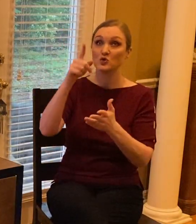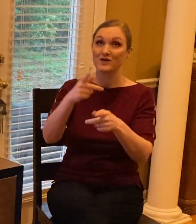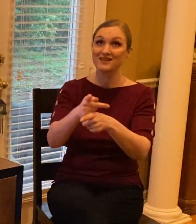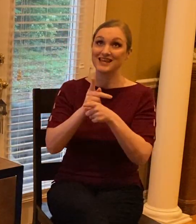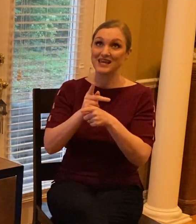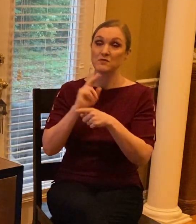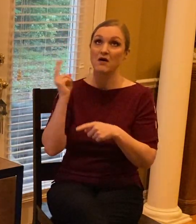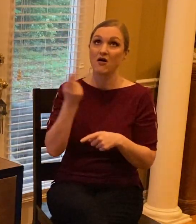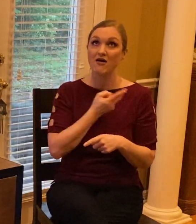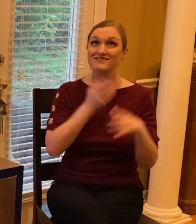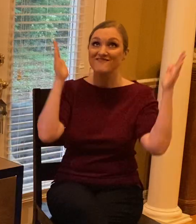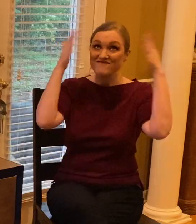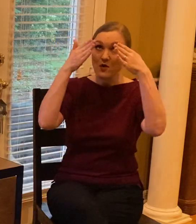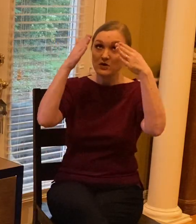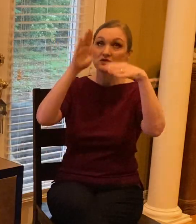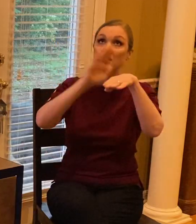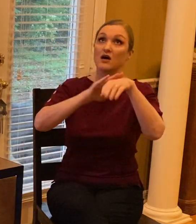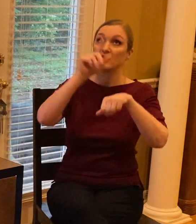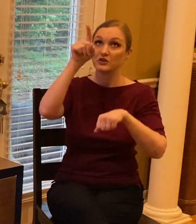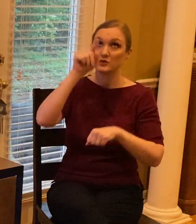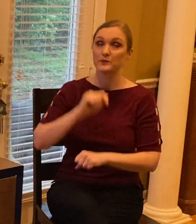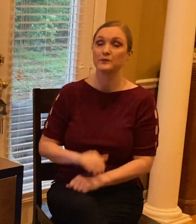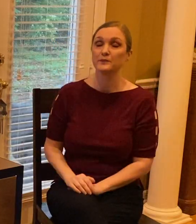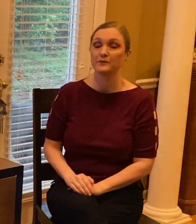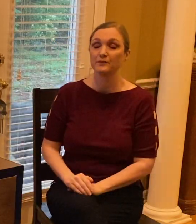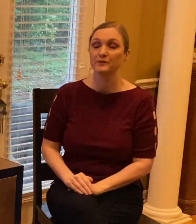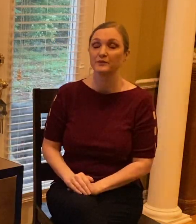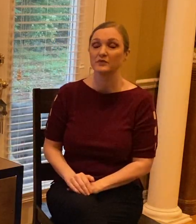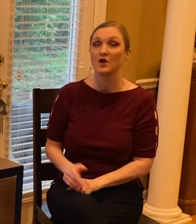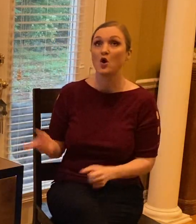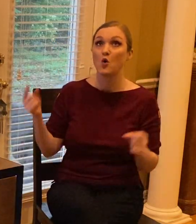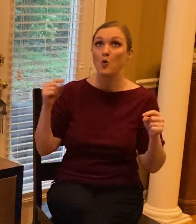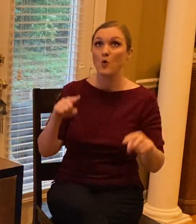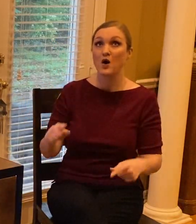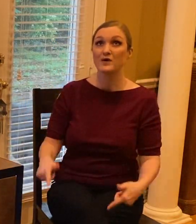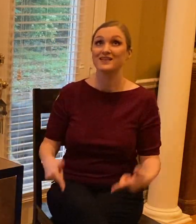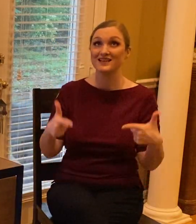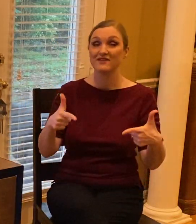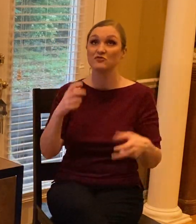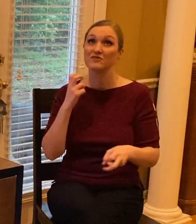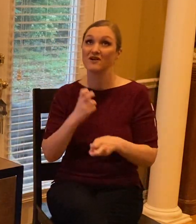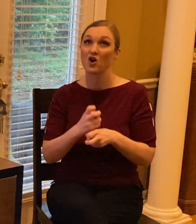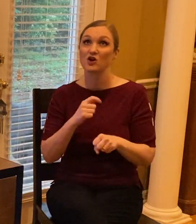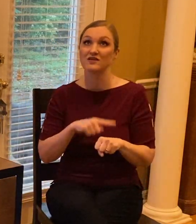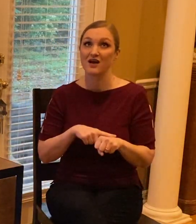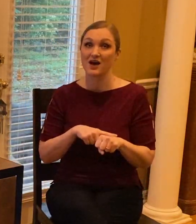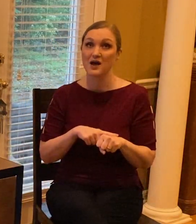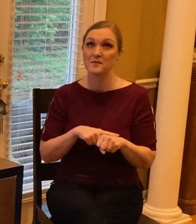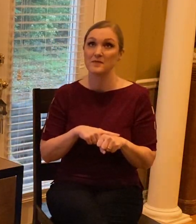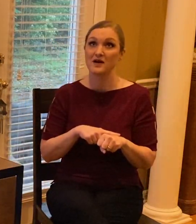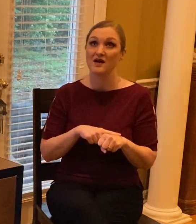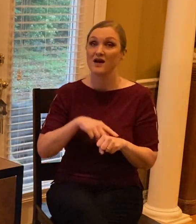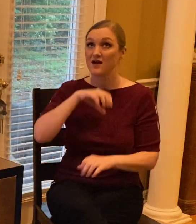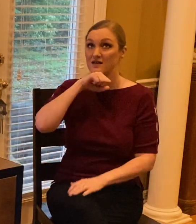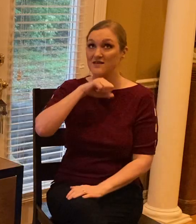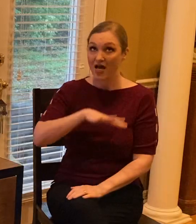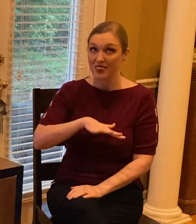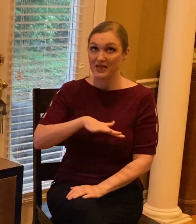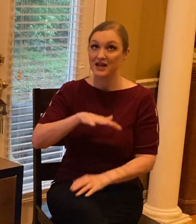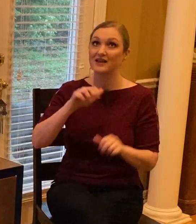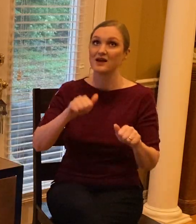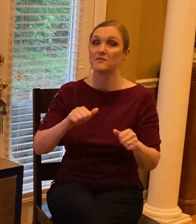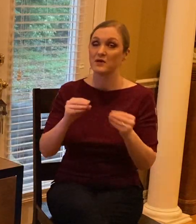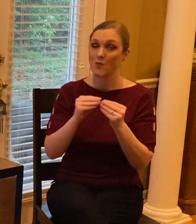us focused on you. As we live through this difficult time, nothing can be